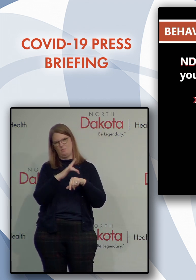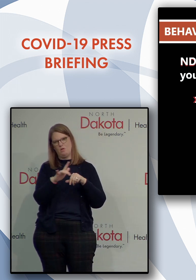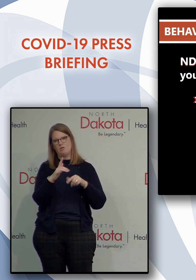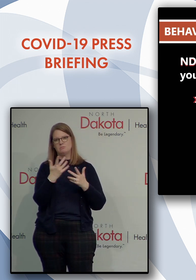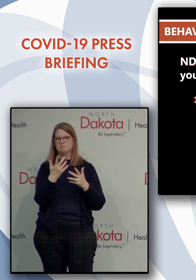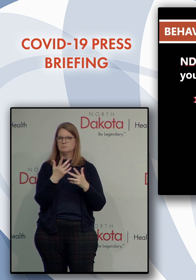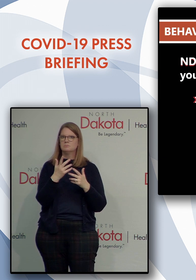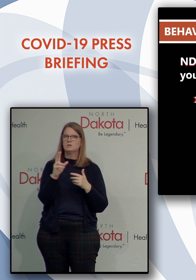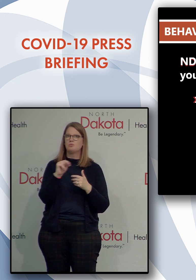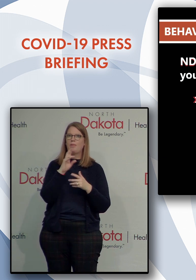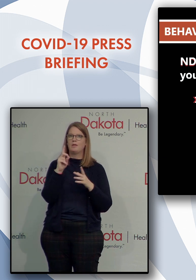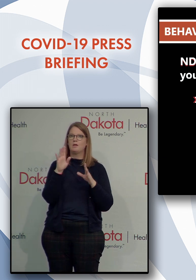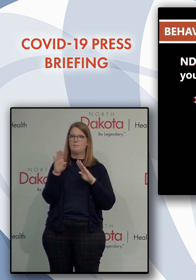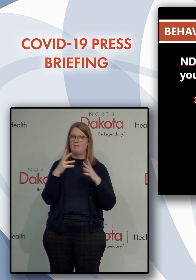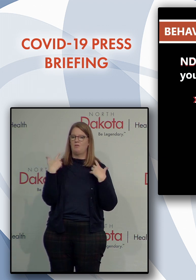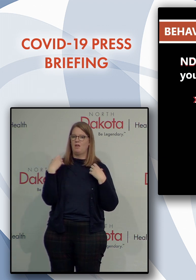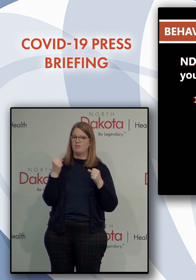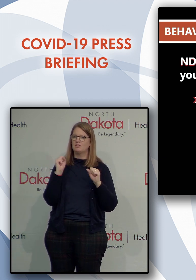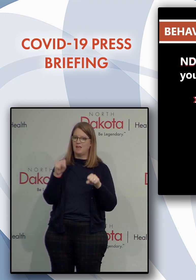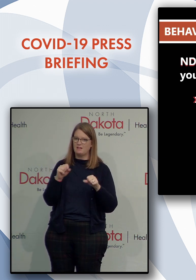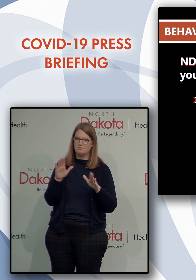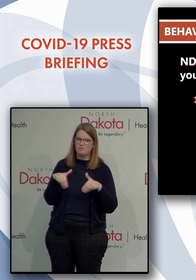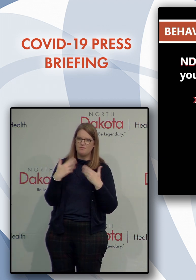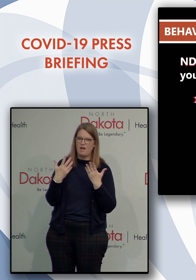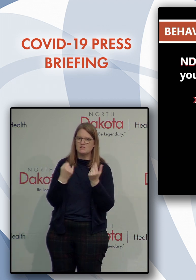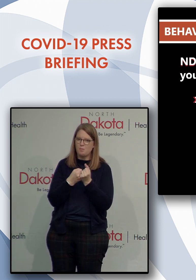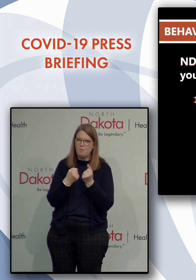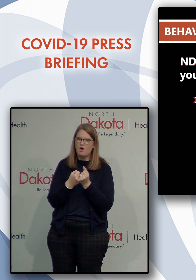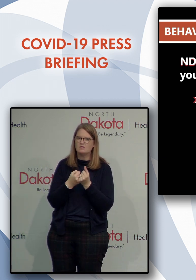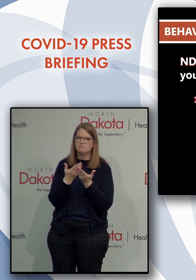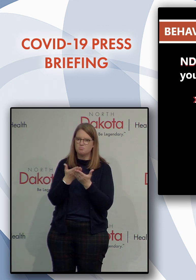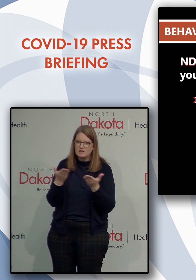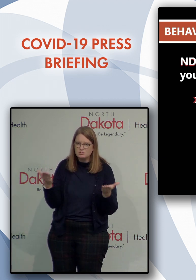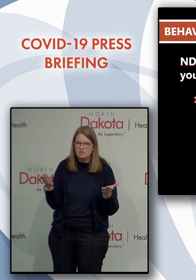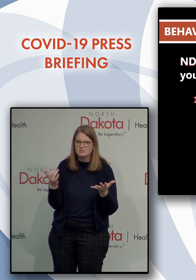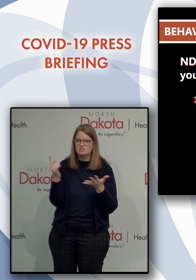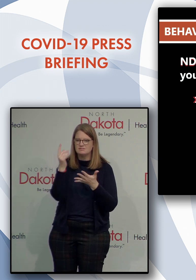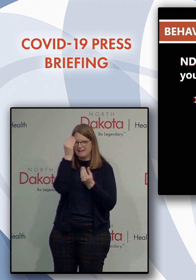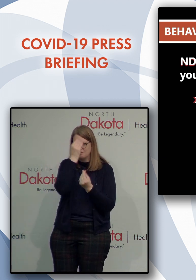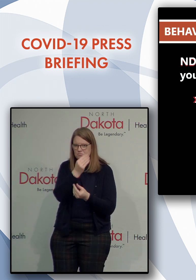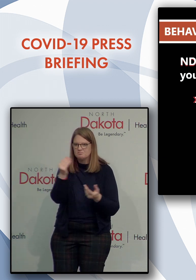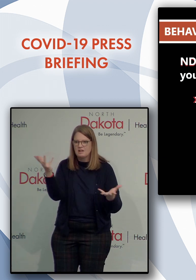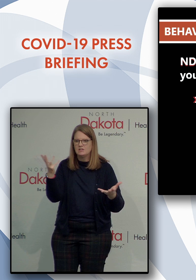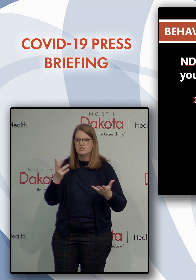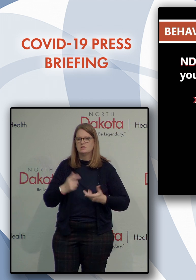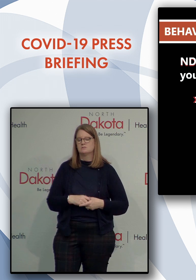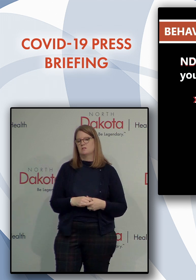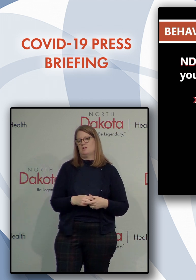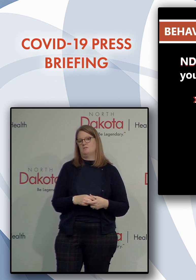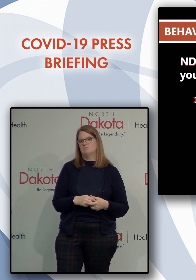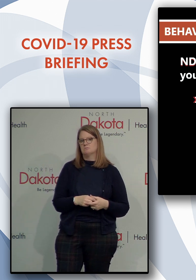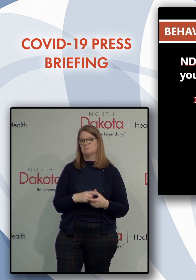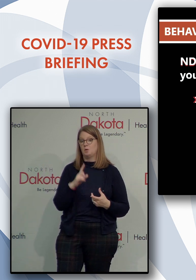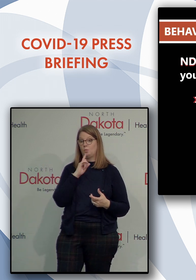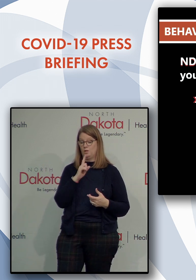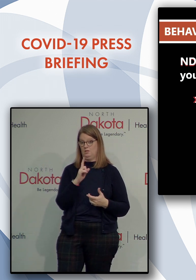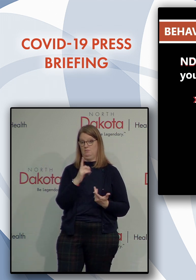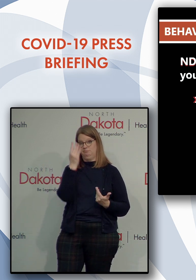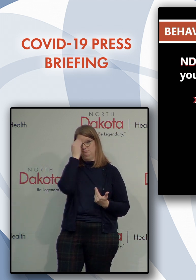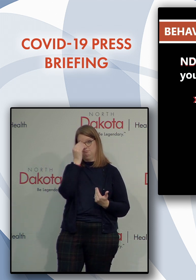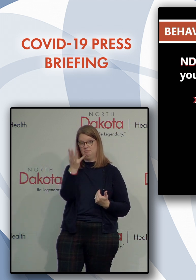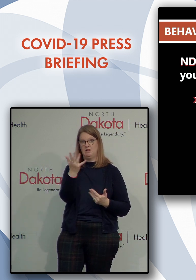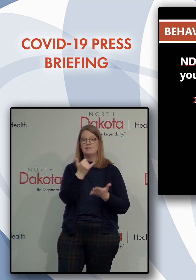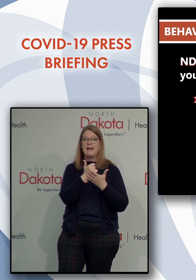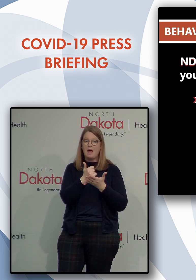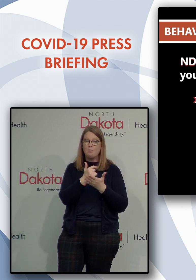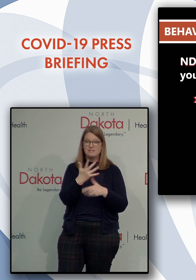connect you with information, resources, and supports built specifically for North Dakotans. For the issues are big or small, we want you to know that help is here